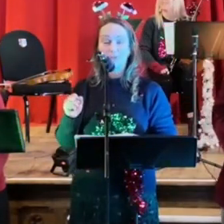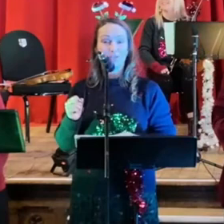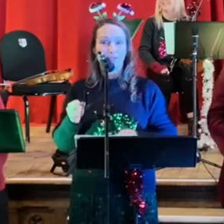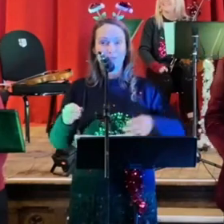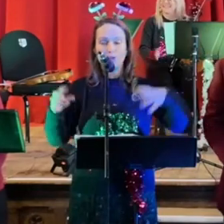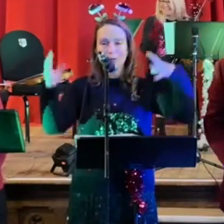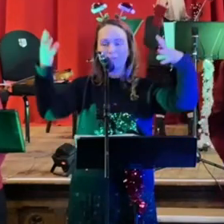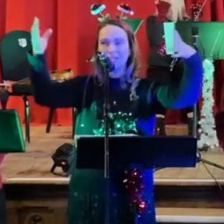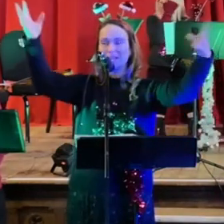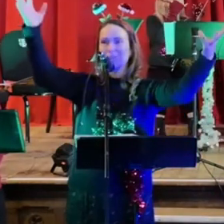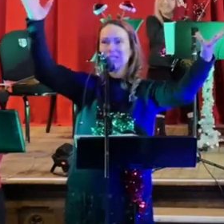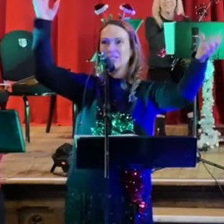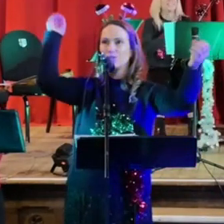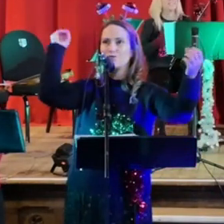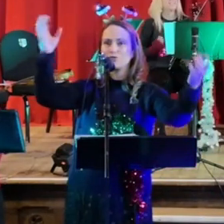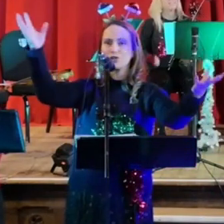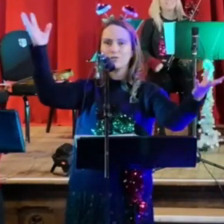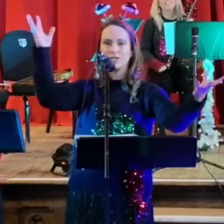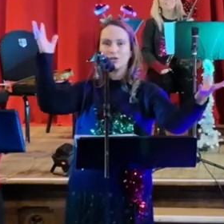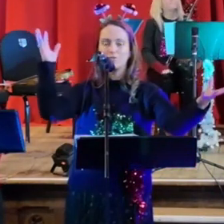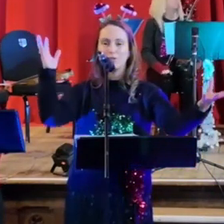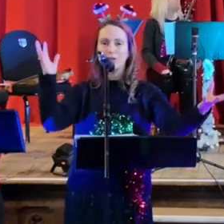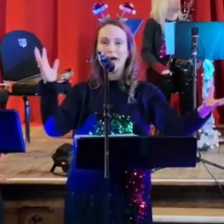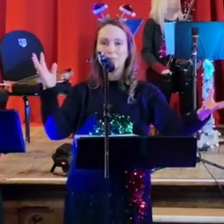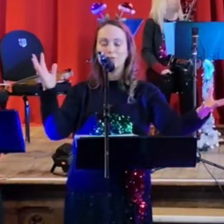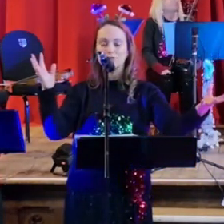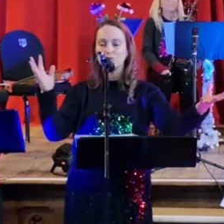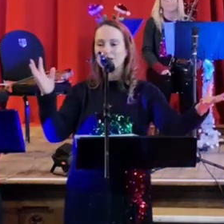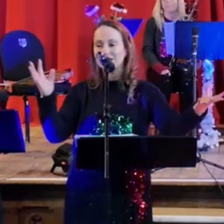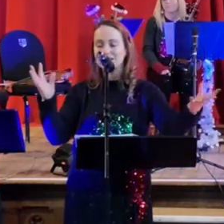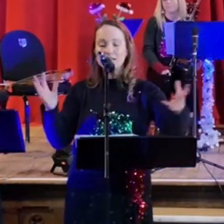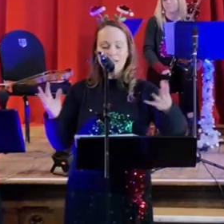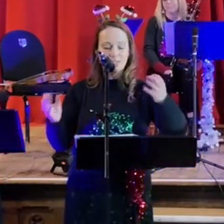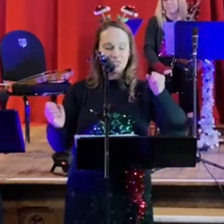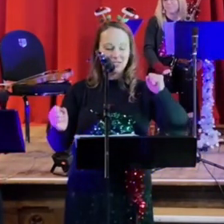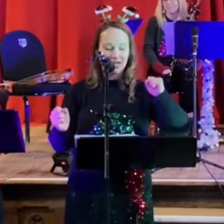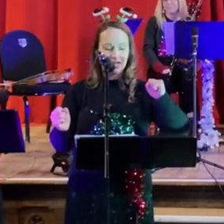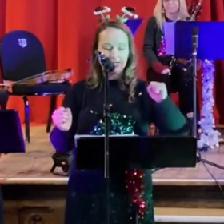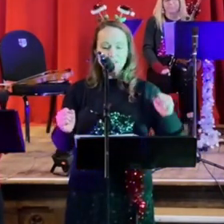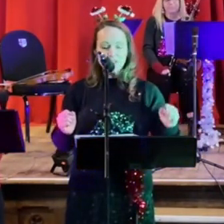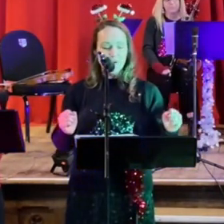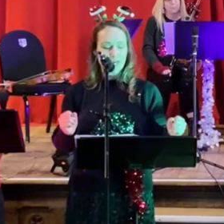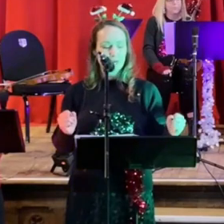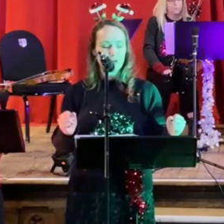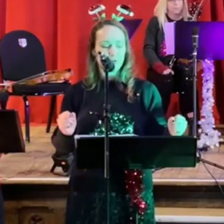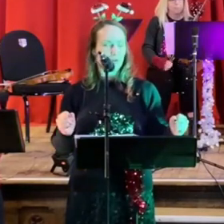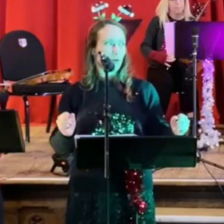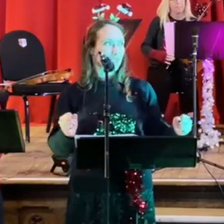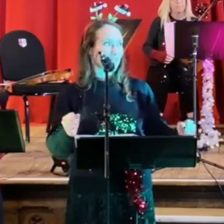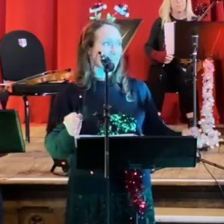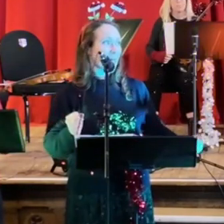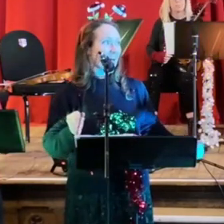so it's all about celebrating the fruits that come from the apple trees and things like that. So here we come, a wassailing. Hi,